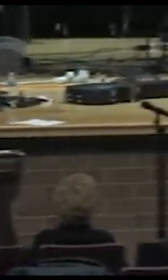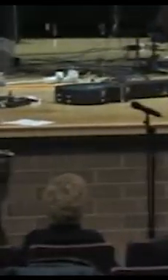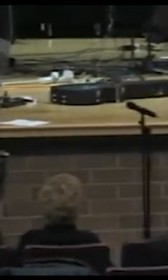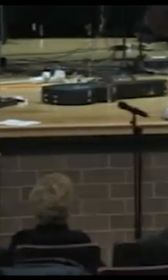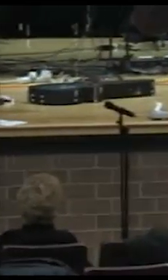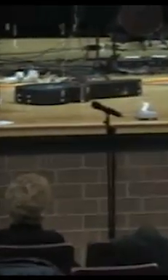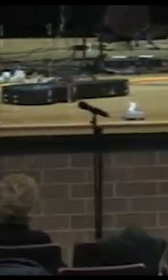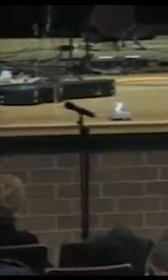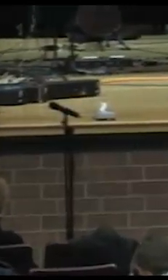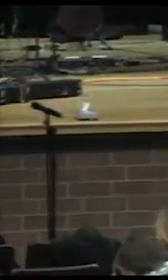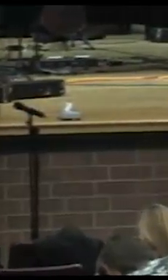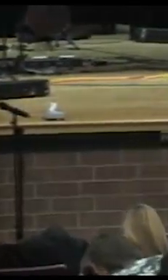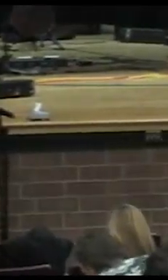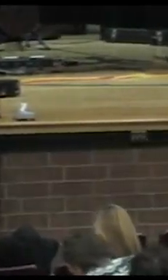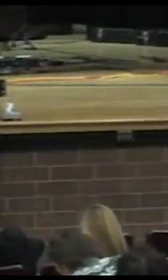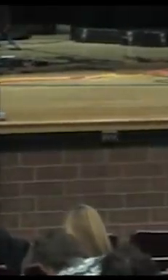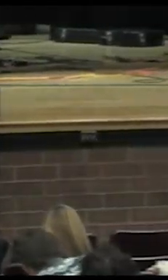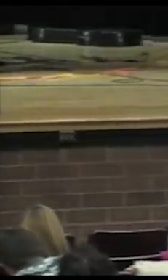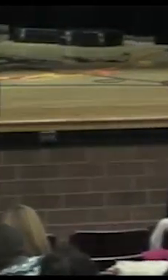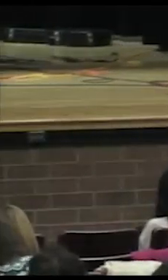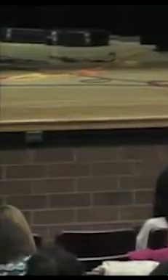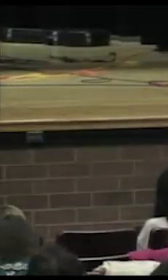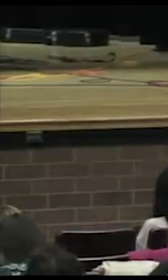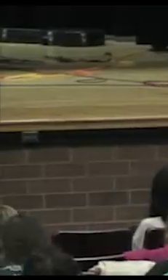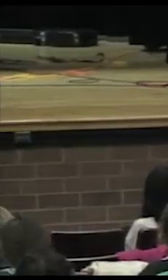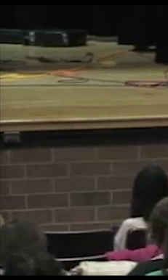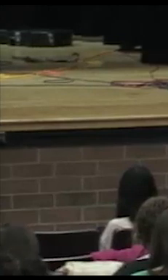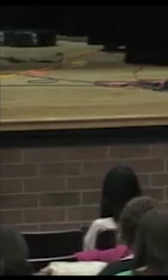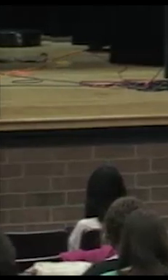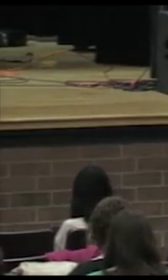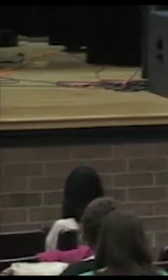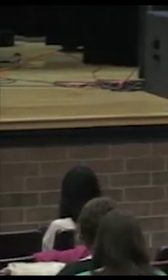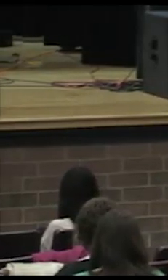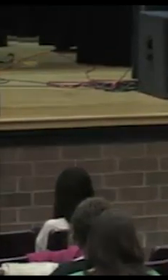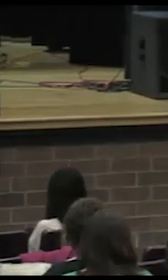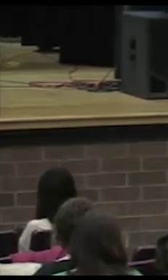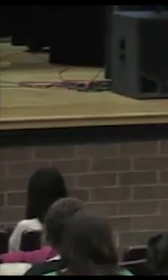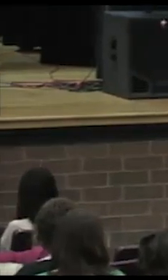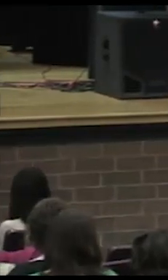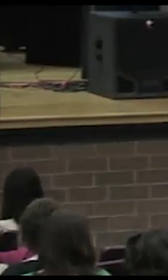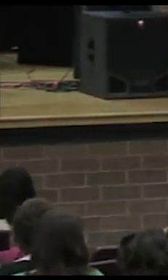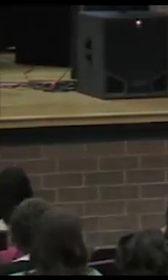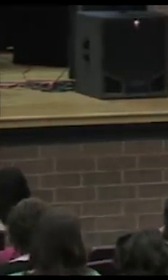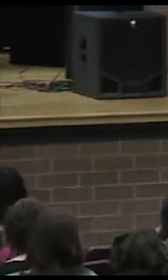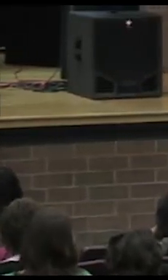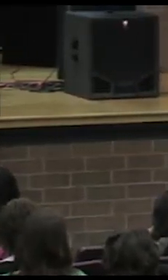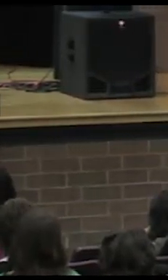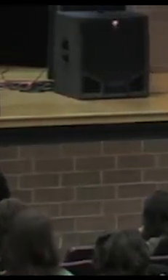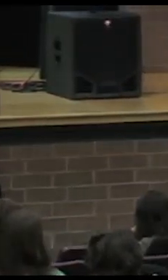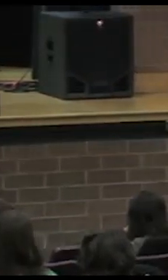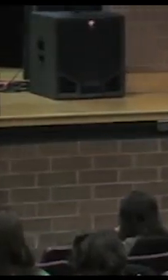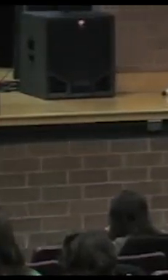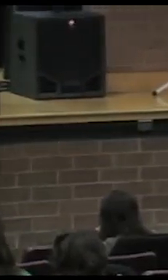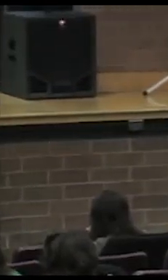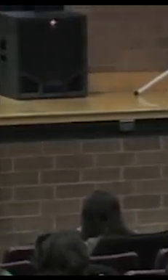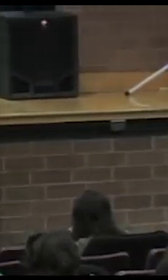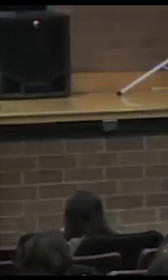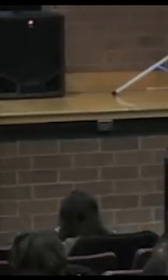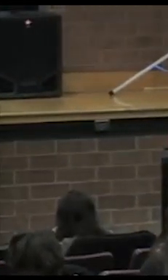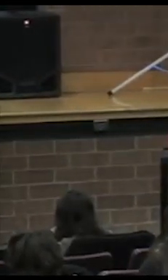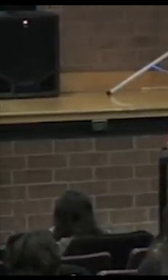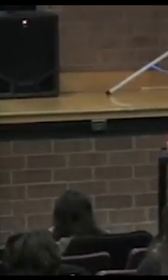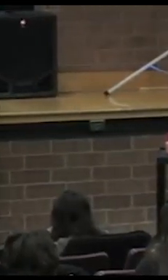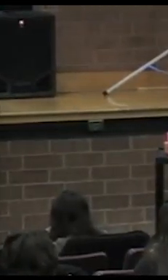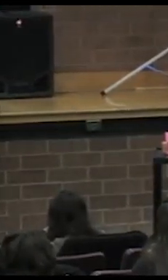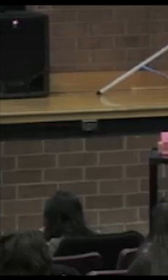the power? I'll tell you where the power. The power when people are unified. The power is where people join in